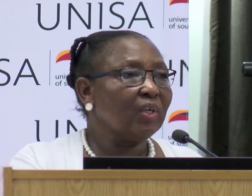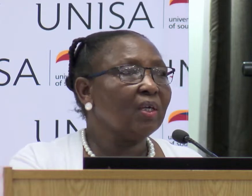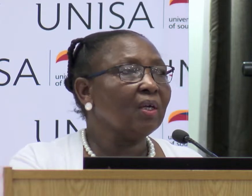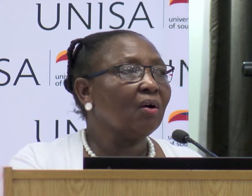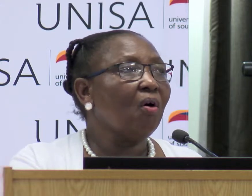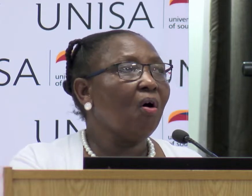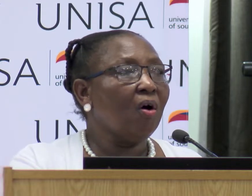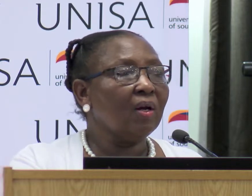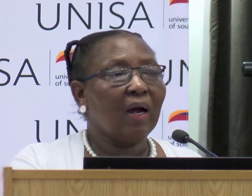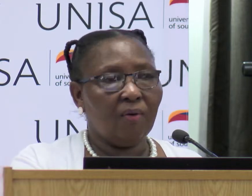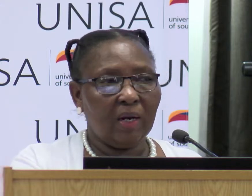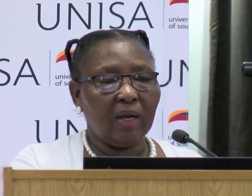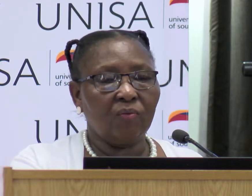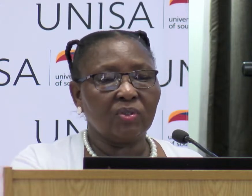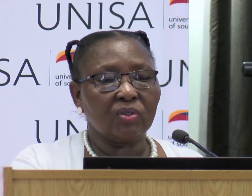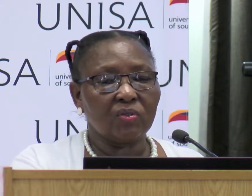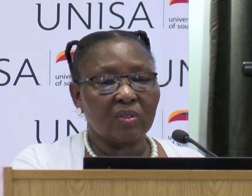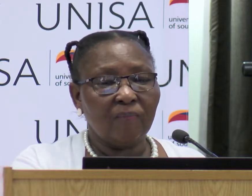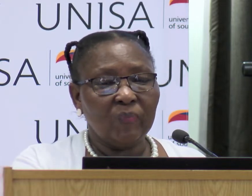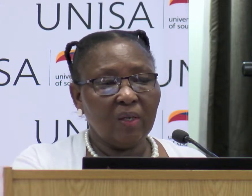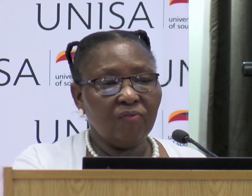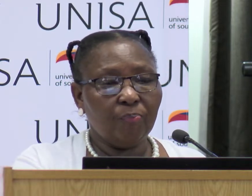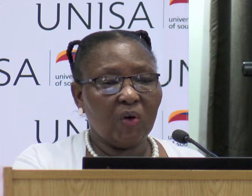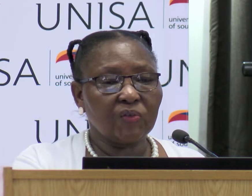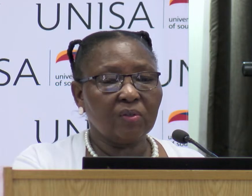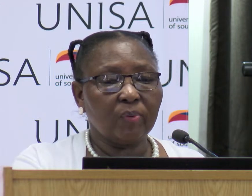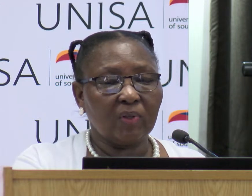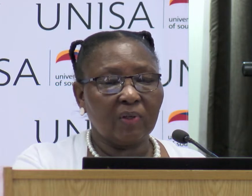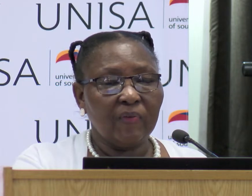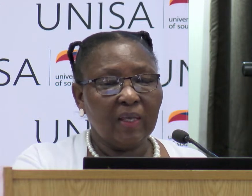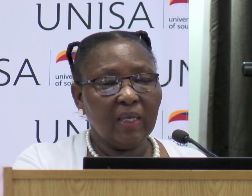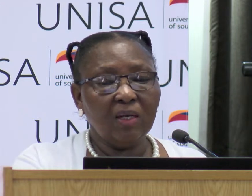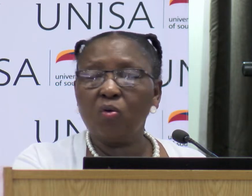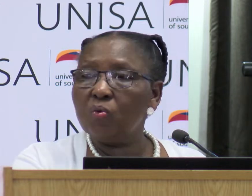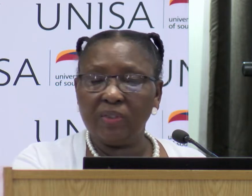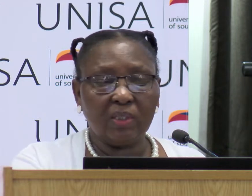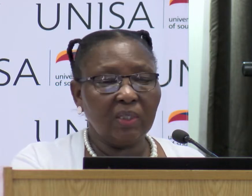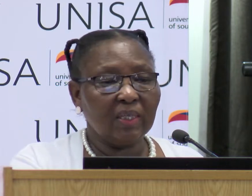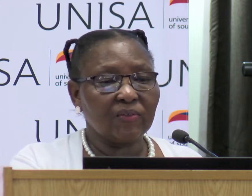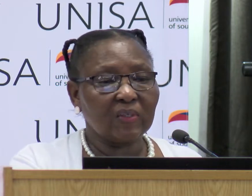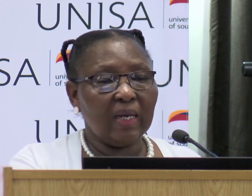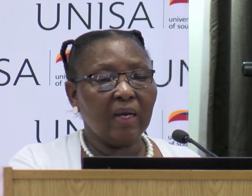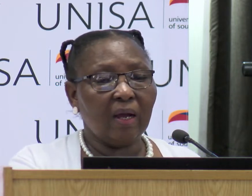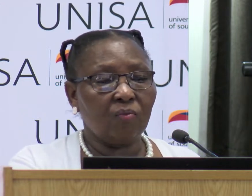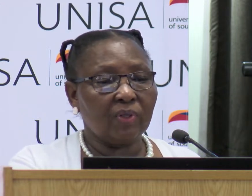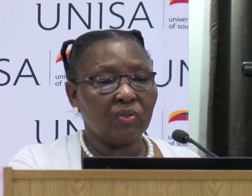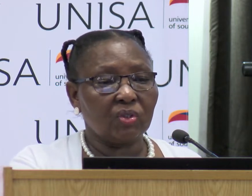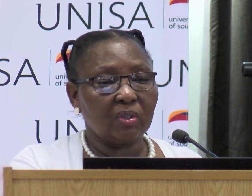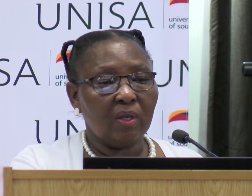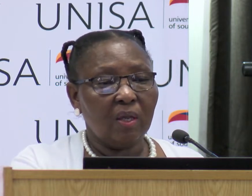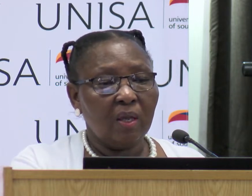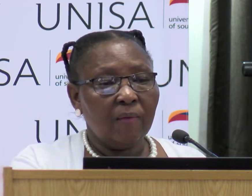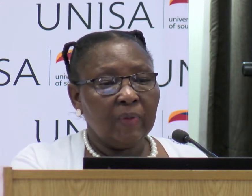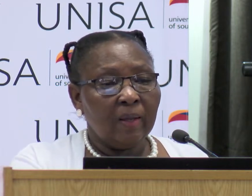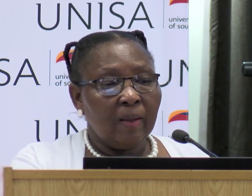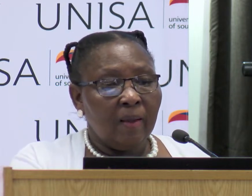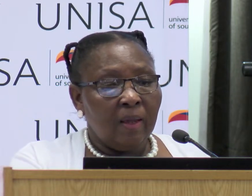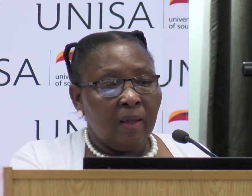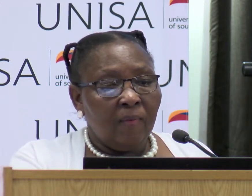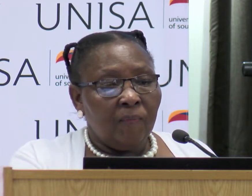be speaking all our languages, if possible, including the sign language.